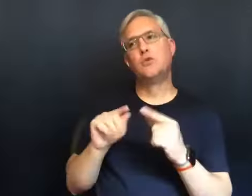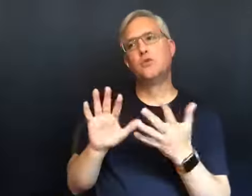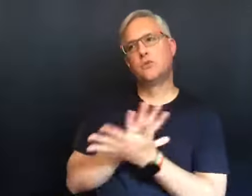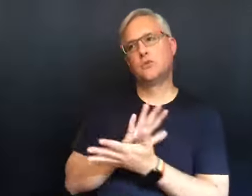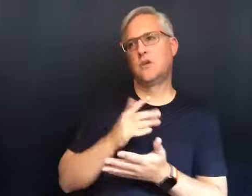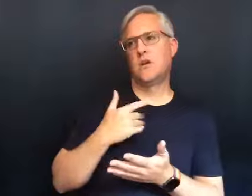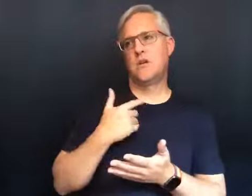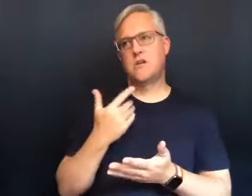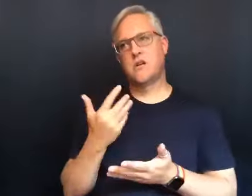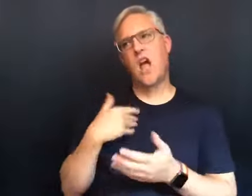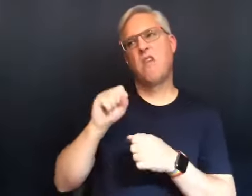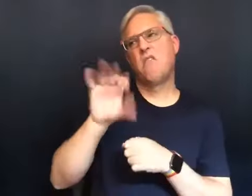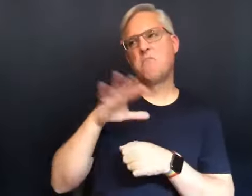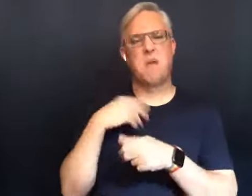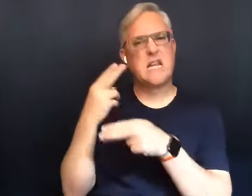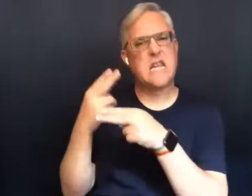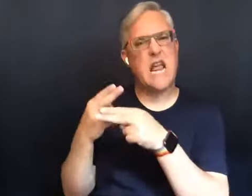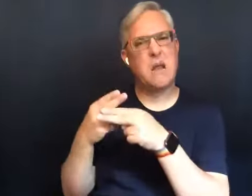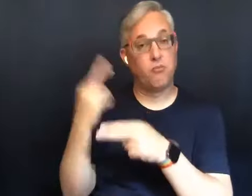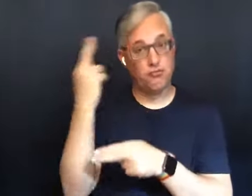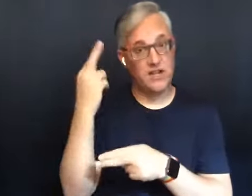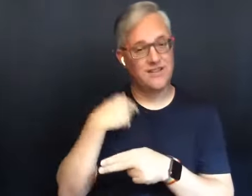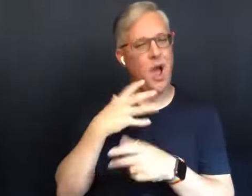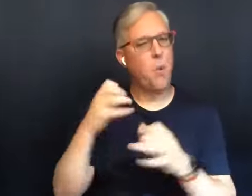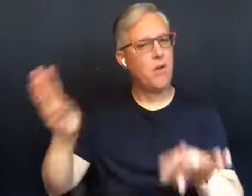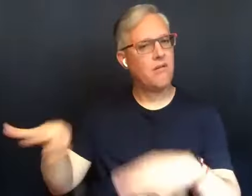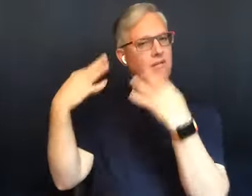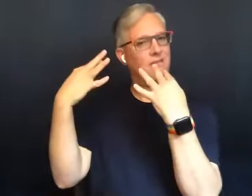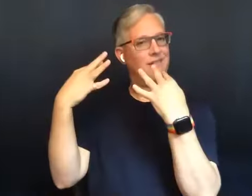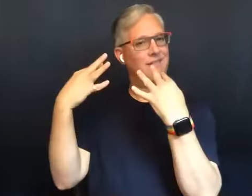have to question my motives when I try to dance around the topic at the public level.